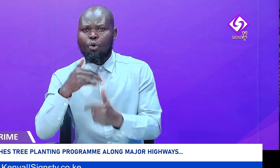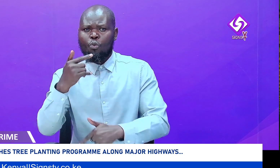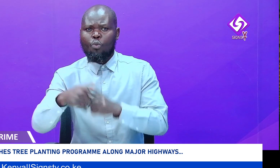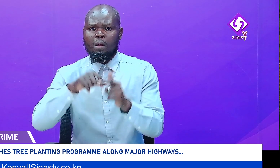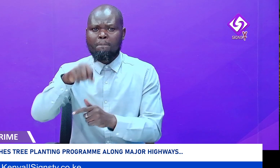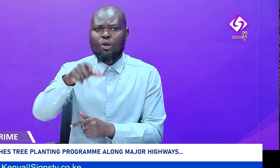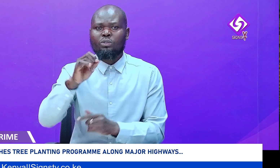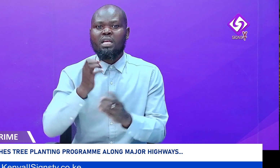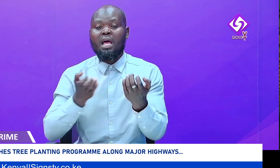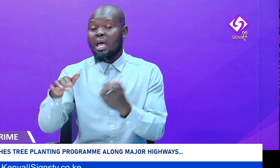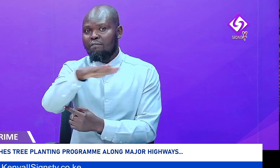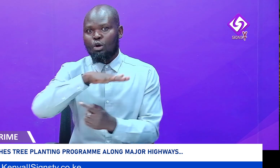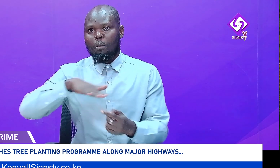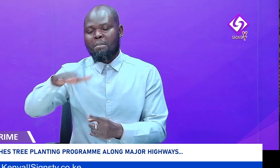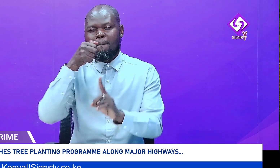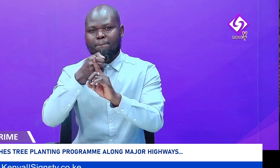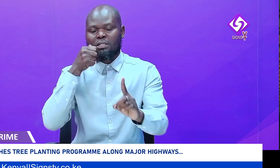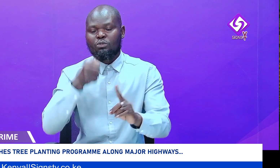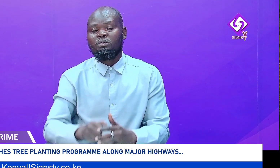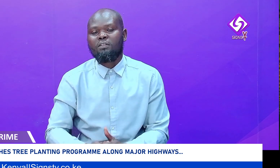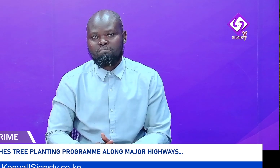and long-term environmental impact.